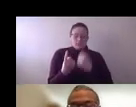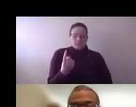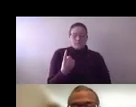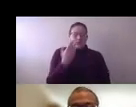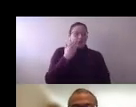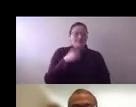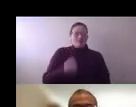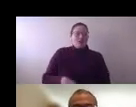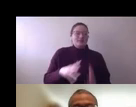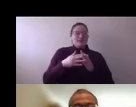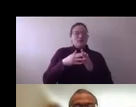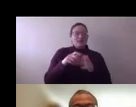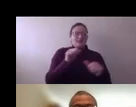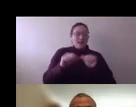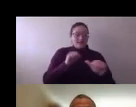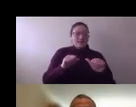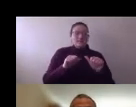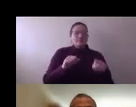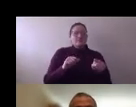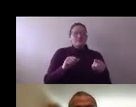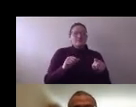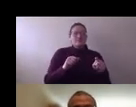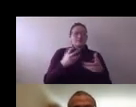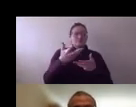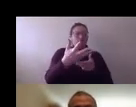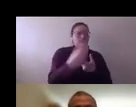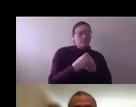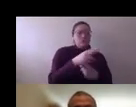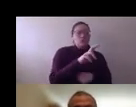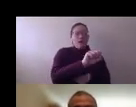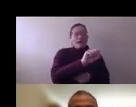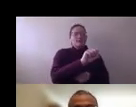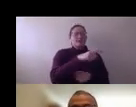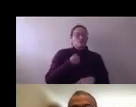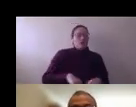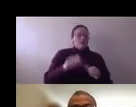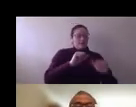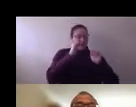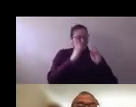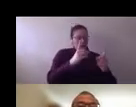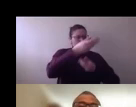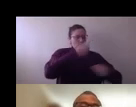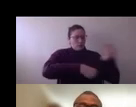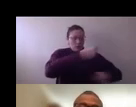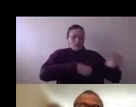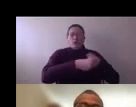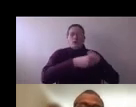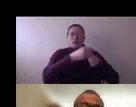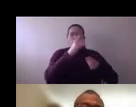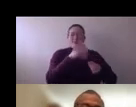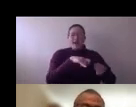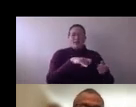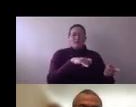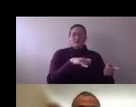Chinese American scientists have engaged in US-China scientific and educational exchange, and those activities were